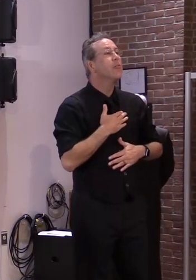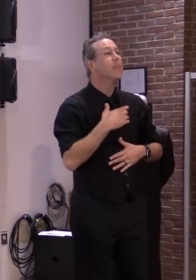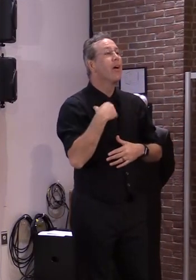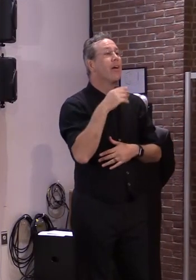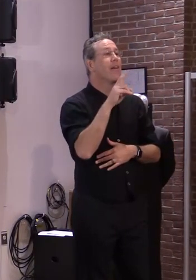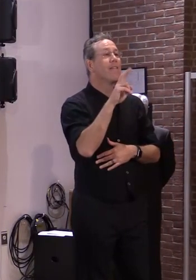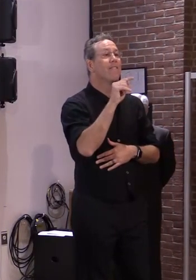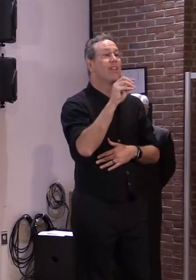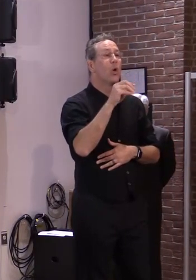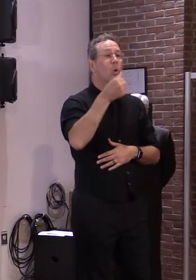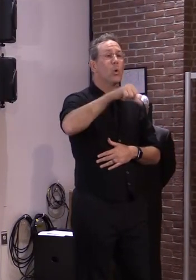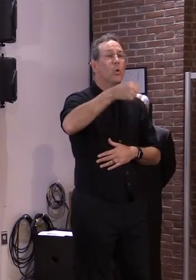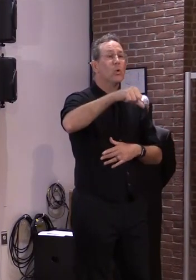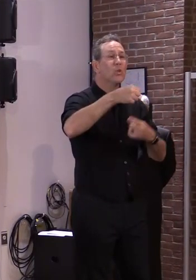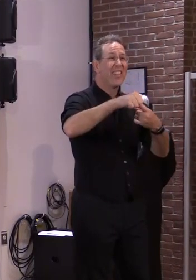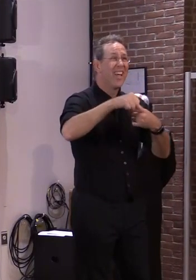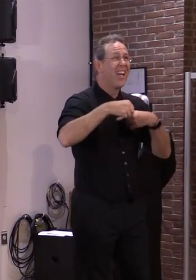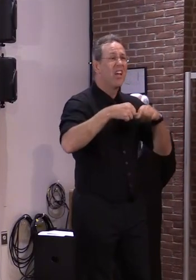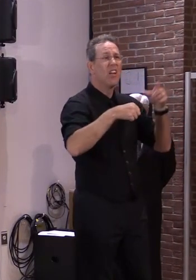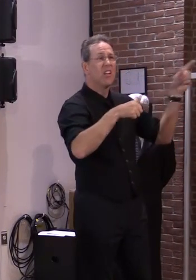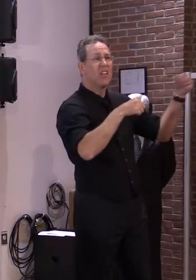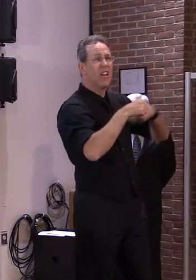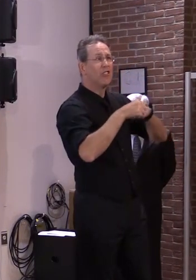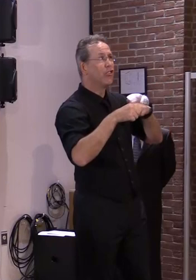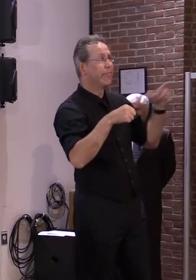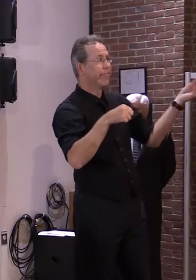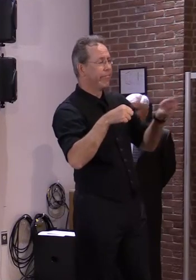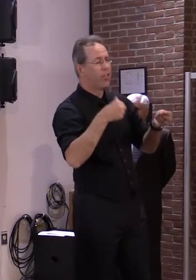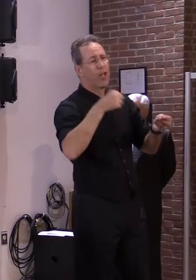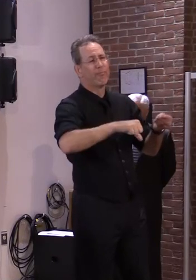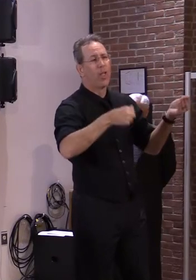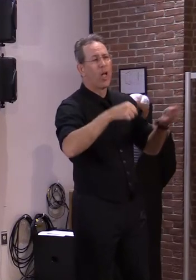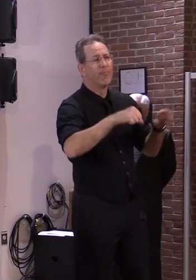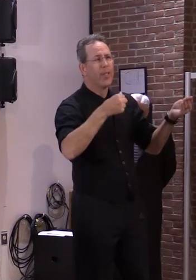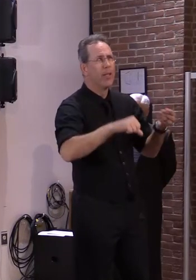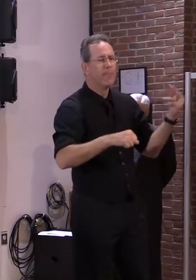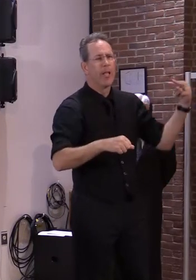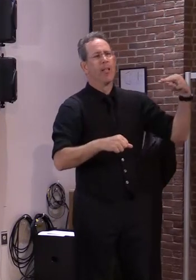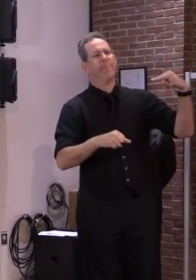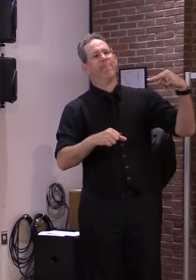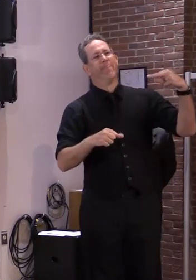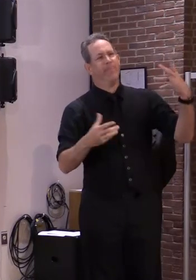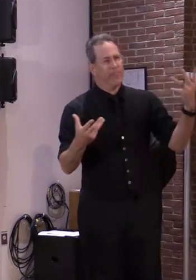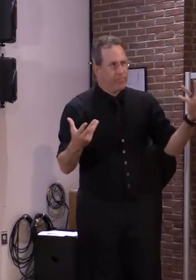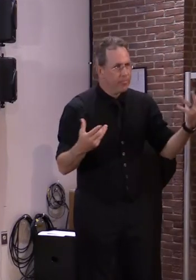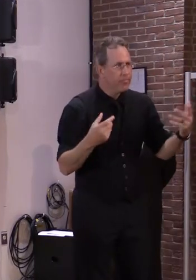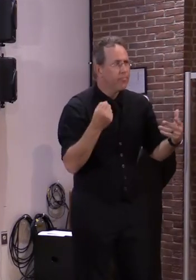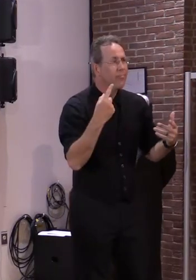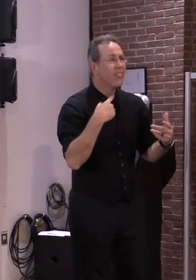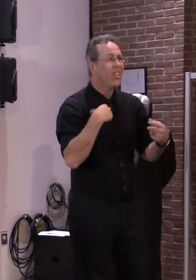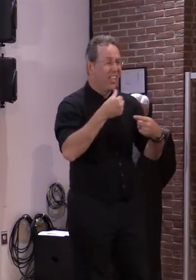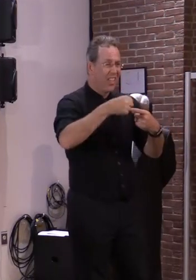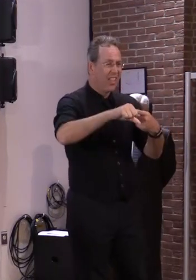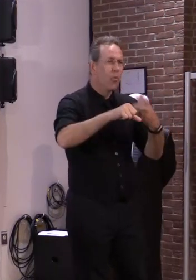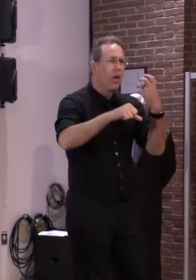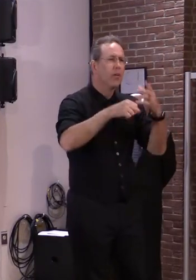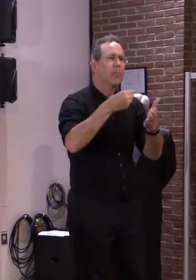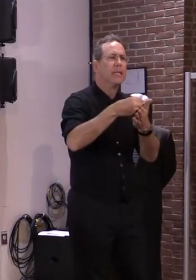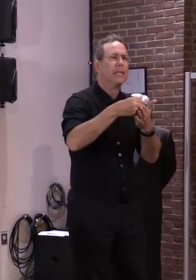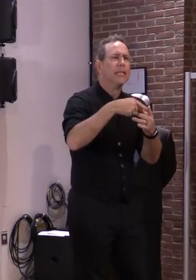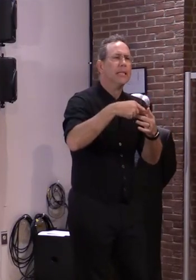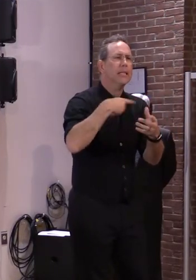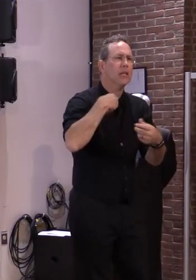the last 4 years. Most of them were financial, and most of them, you know, budgetary issues. We didn't need to raise